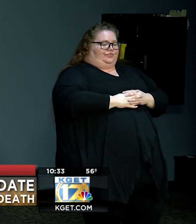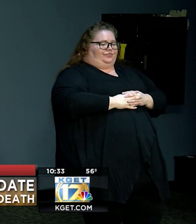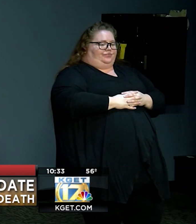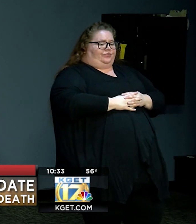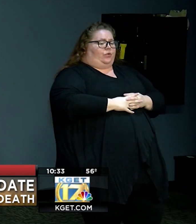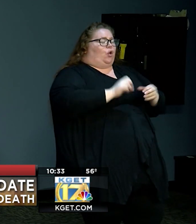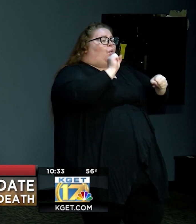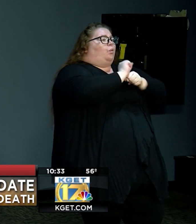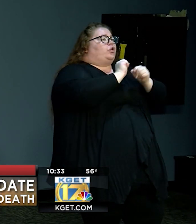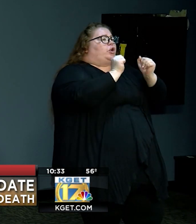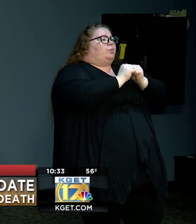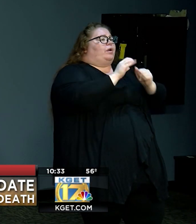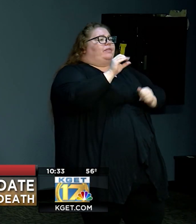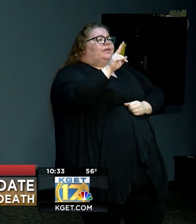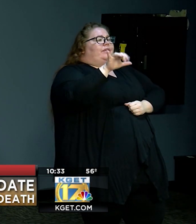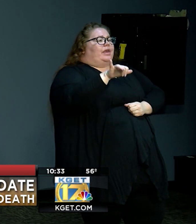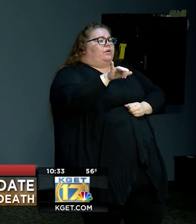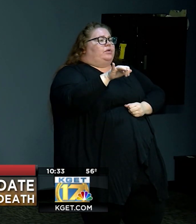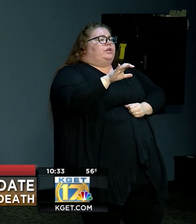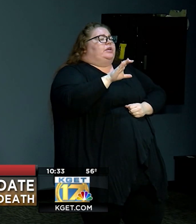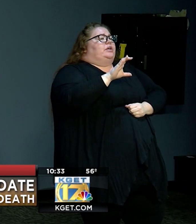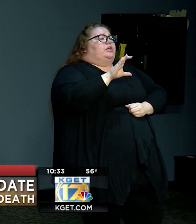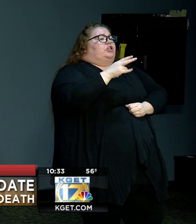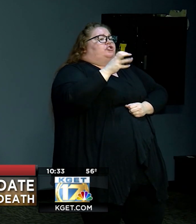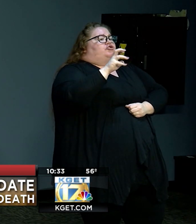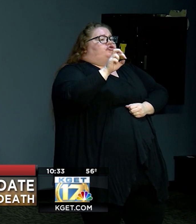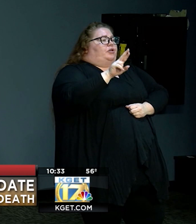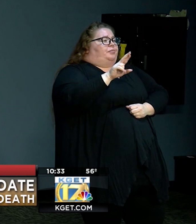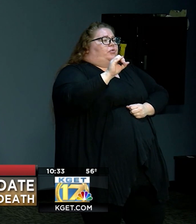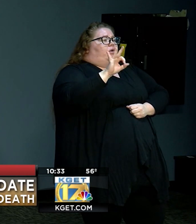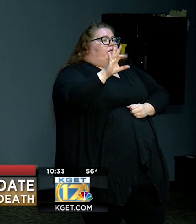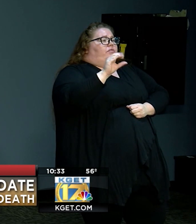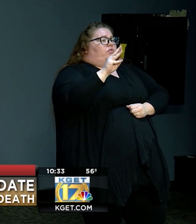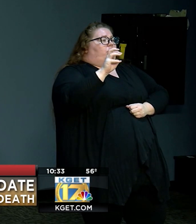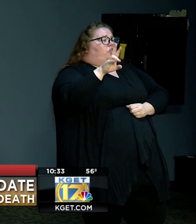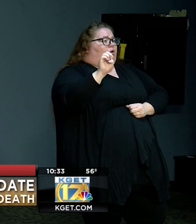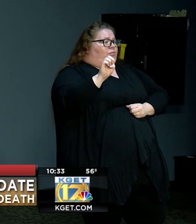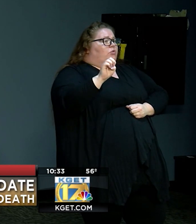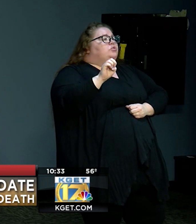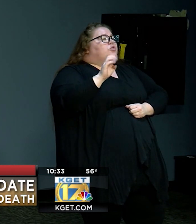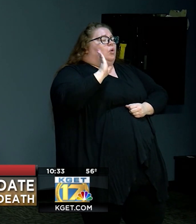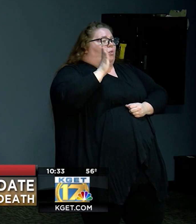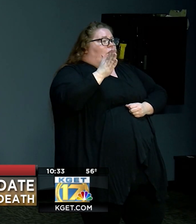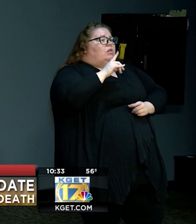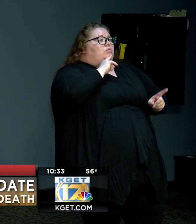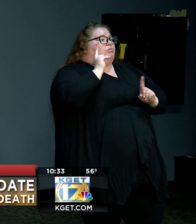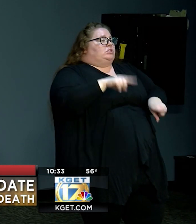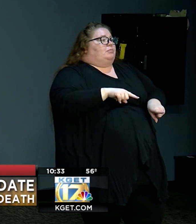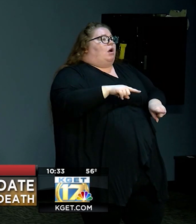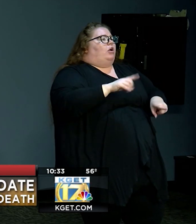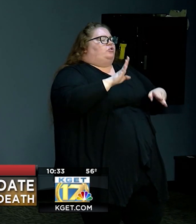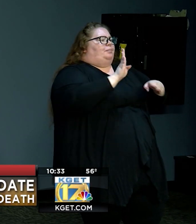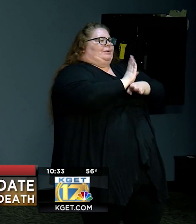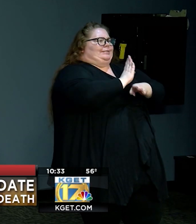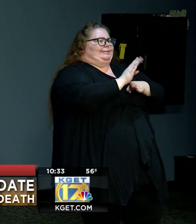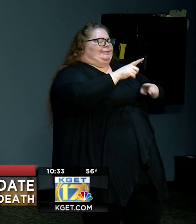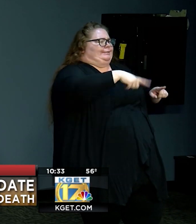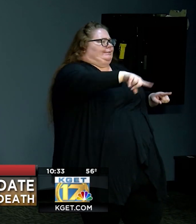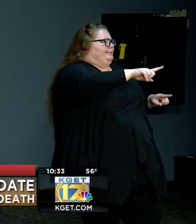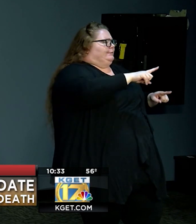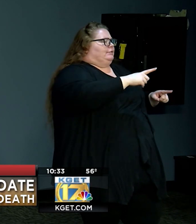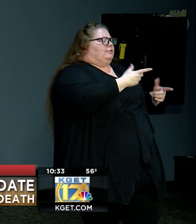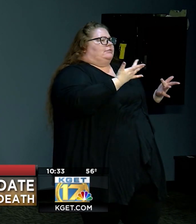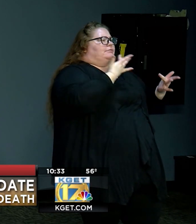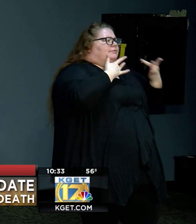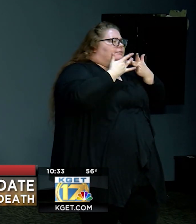Chamber of Commerce, and Kern Economic Development Council to respond to those businesses that are facing challenging times and fiscal